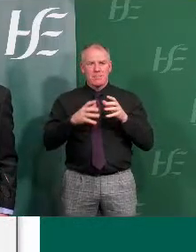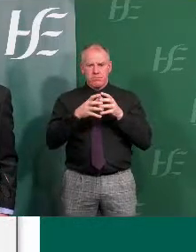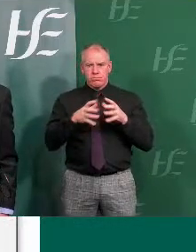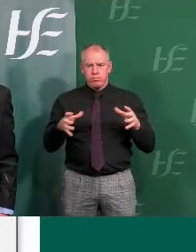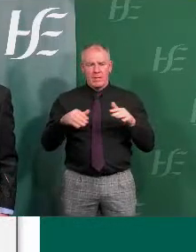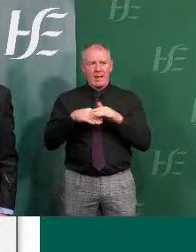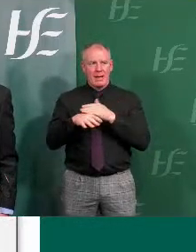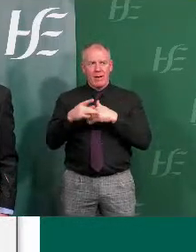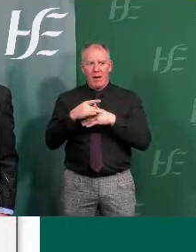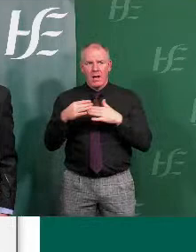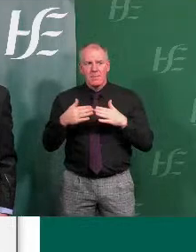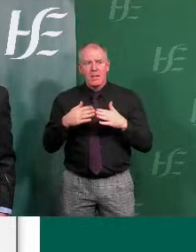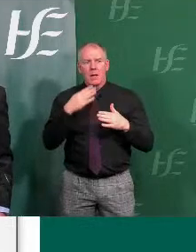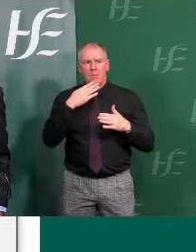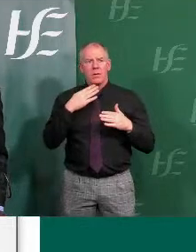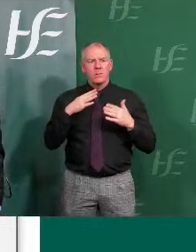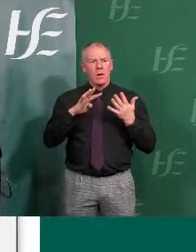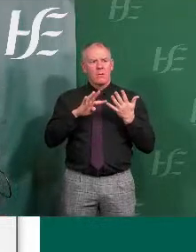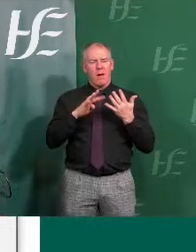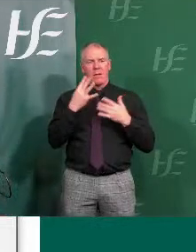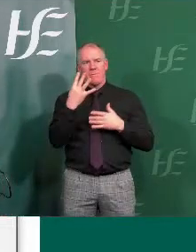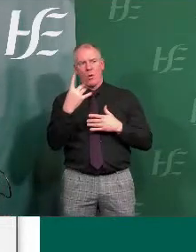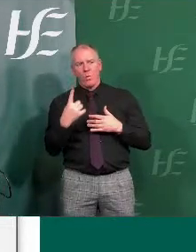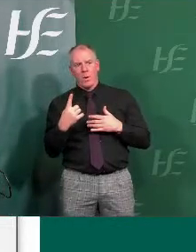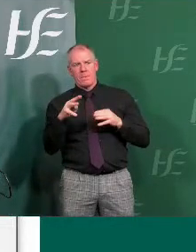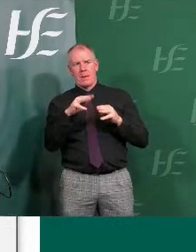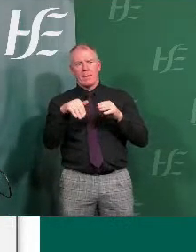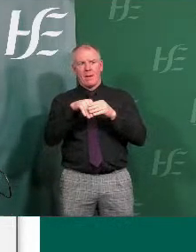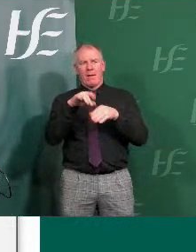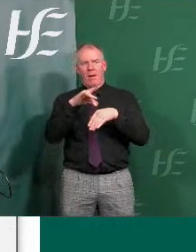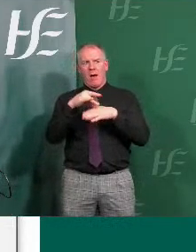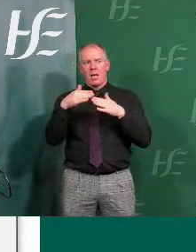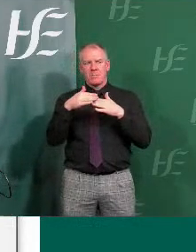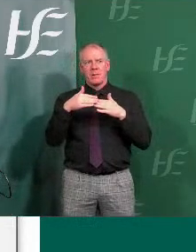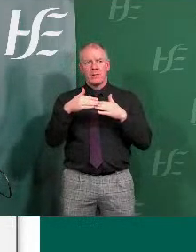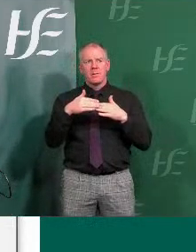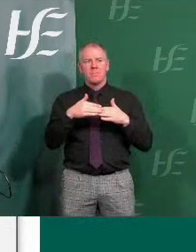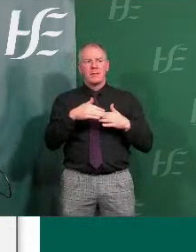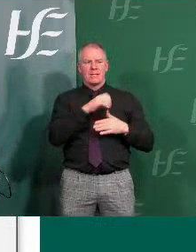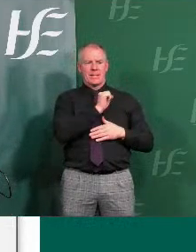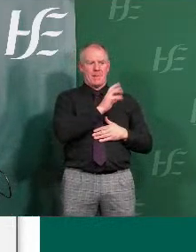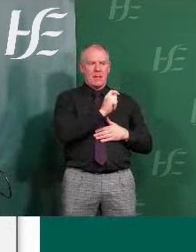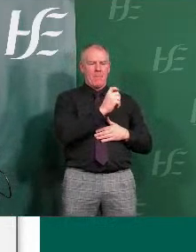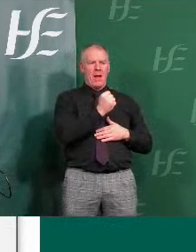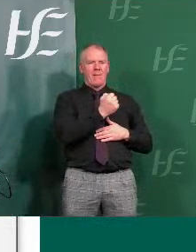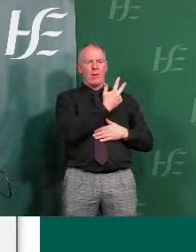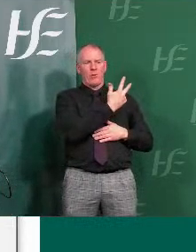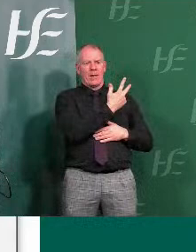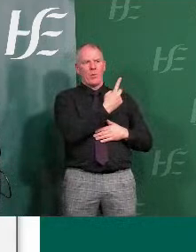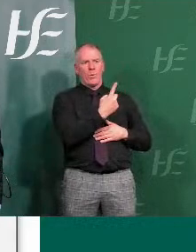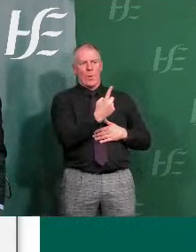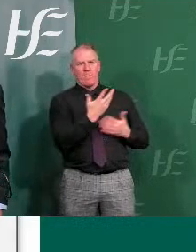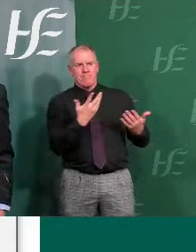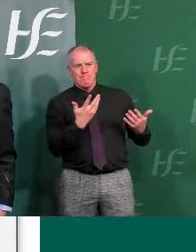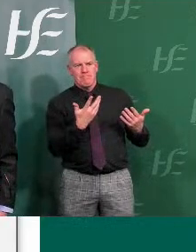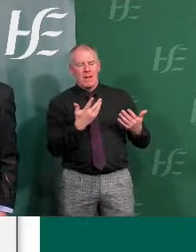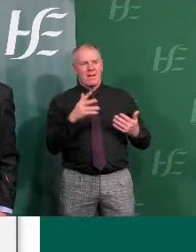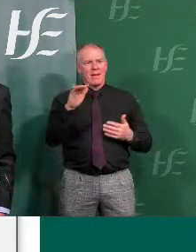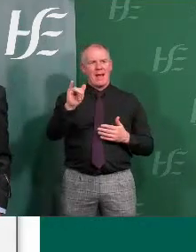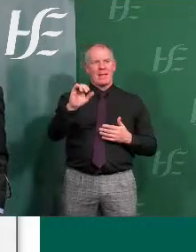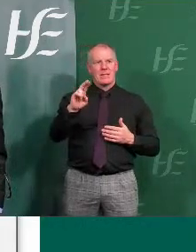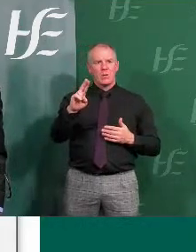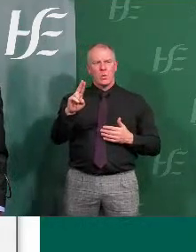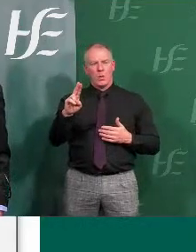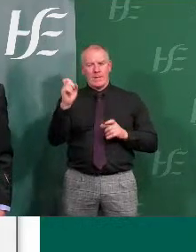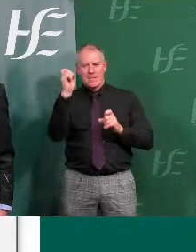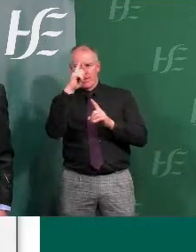hitting over 941, increasing from what we had in September at 311. And the ICU, because of that lag time,